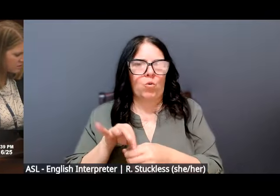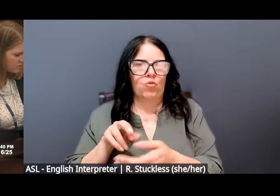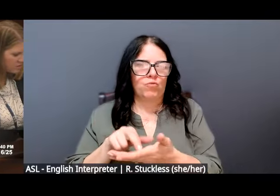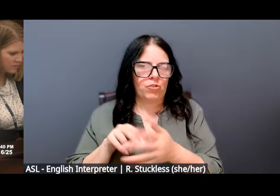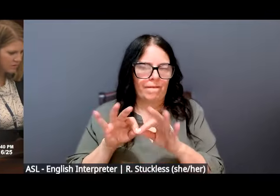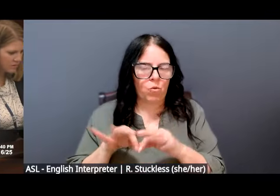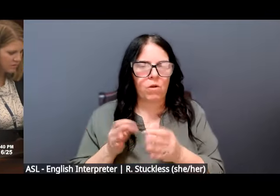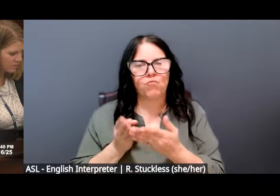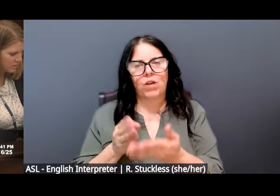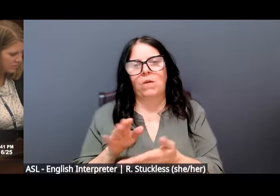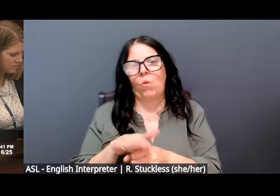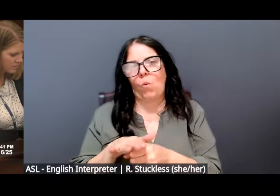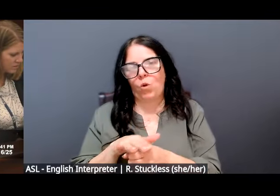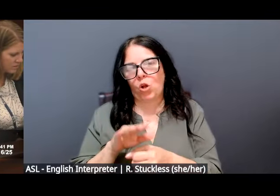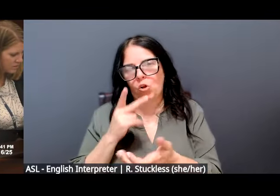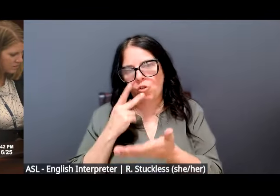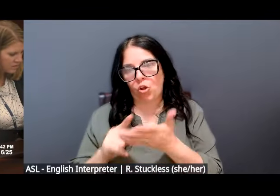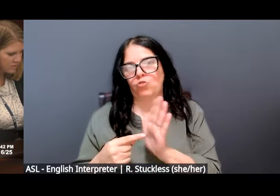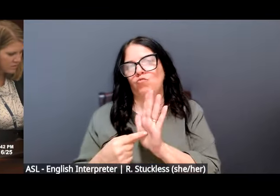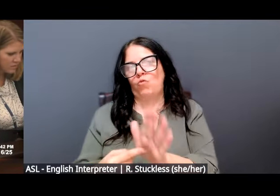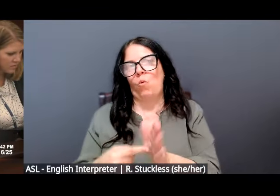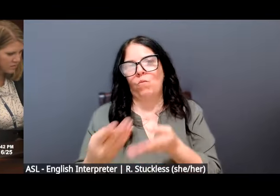clerk, and you'd have to show your local clerk.